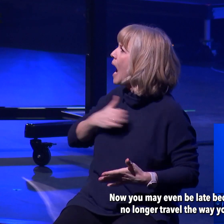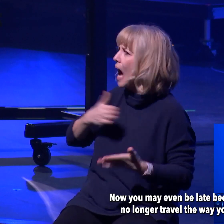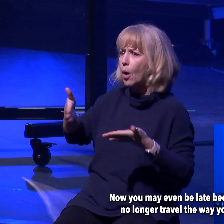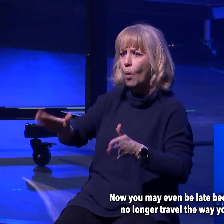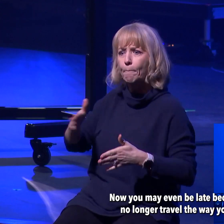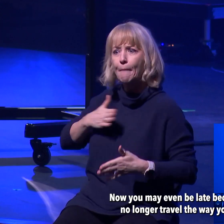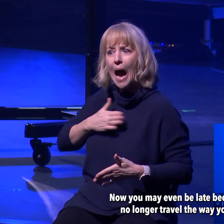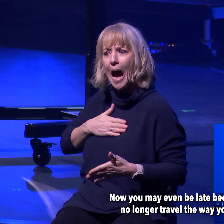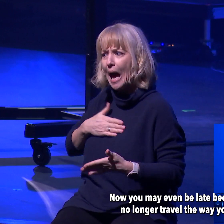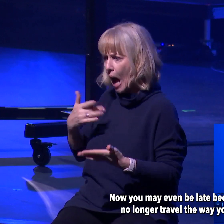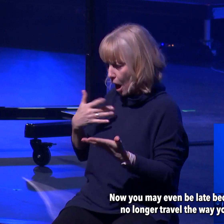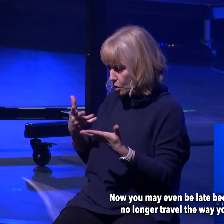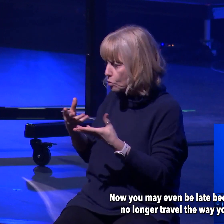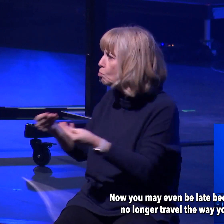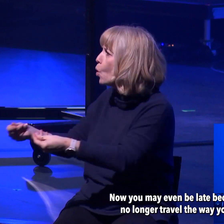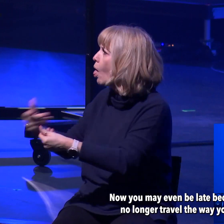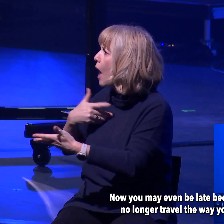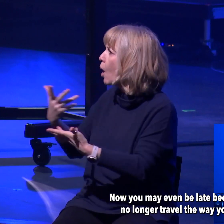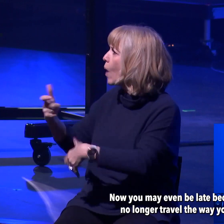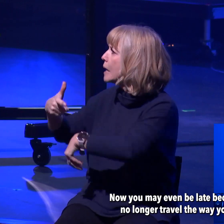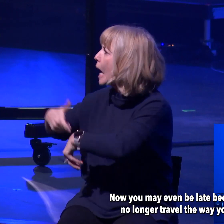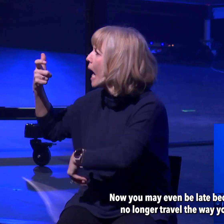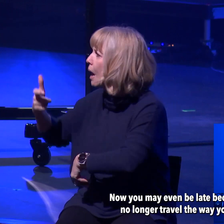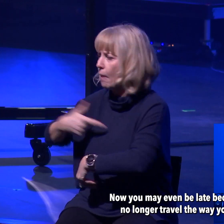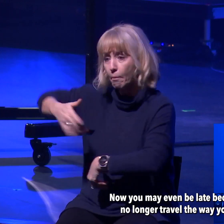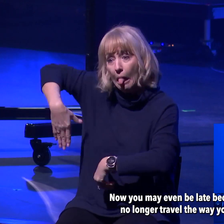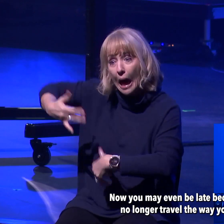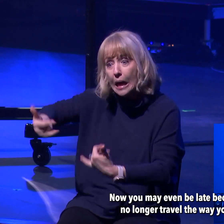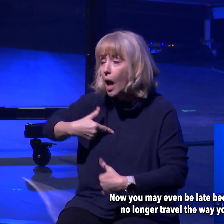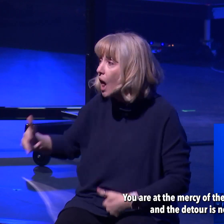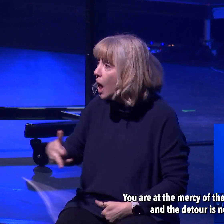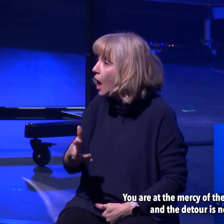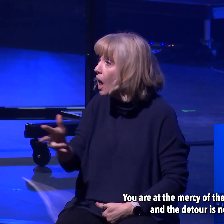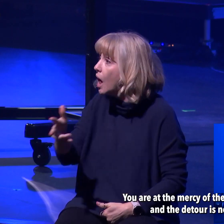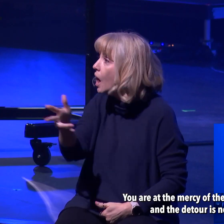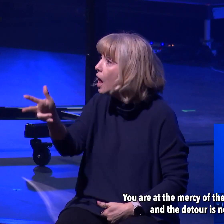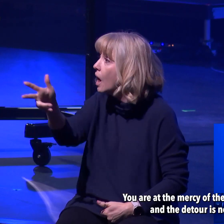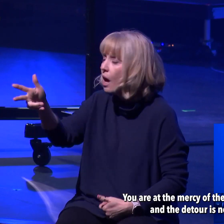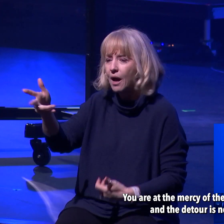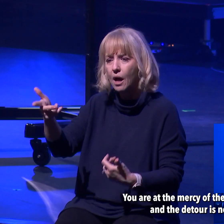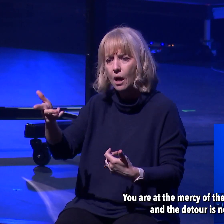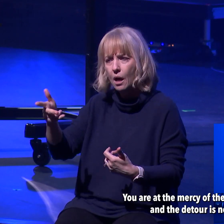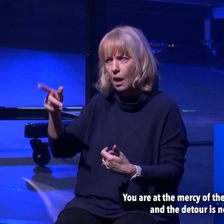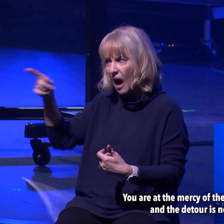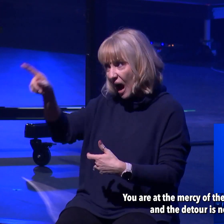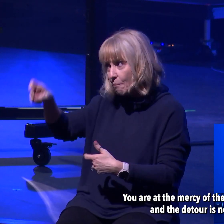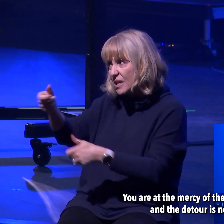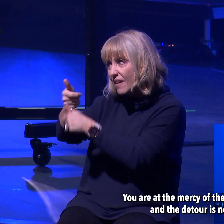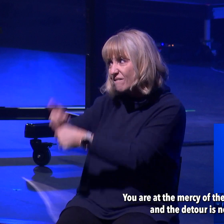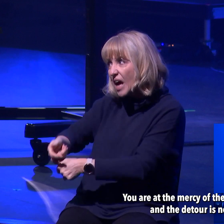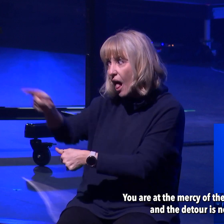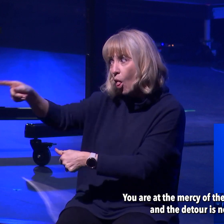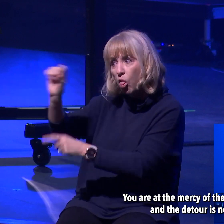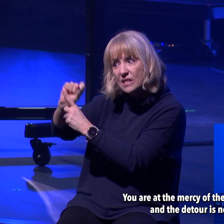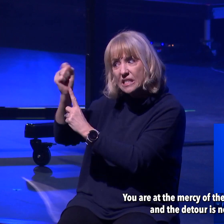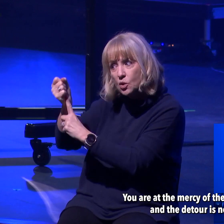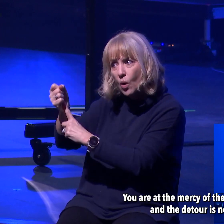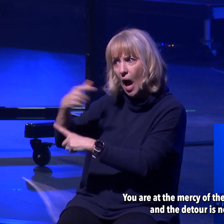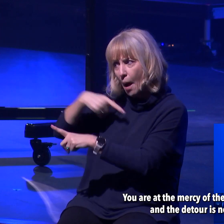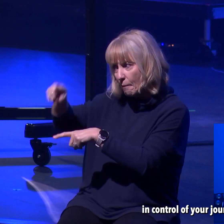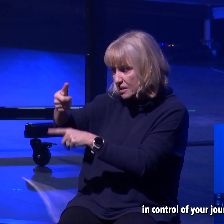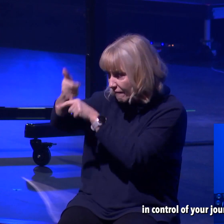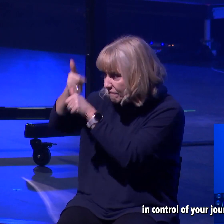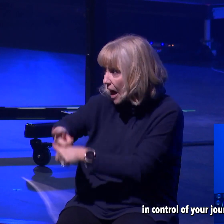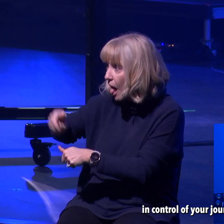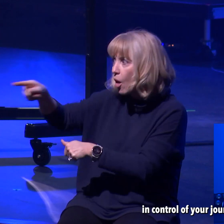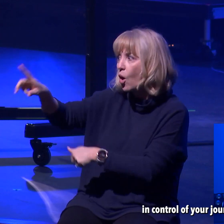Now you may even be late because you can no longer travel the way you want to. You are at the mercy of the situation, and the detour is